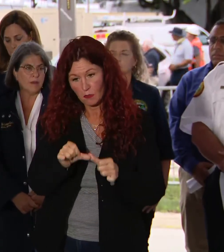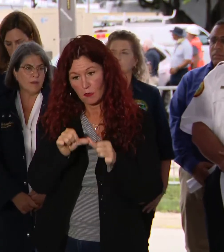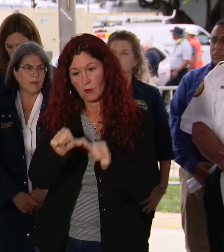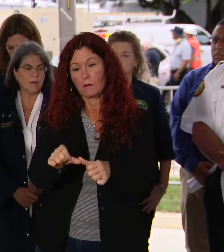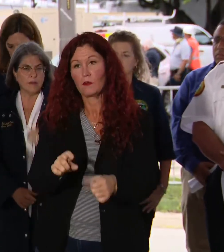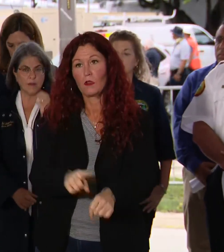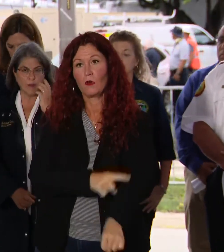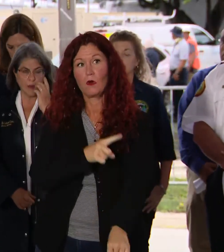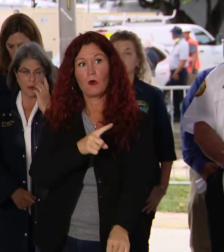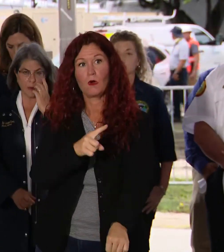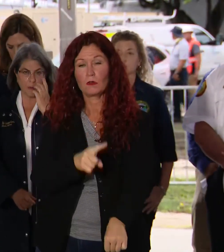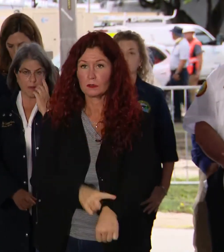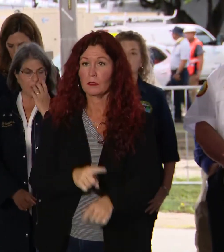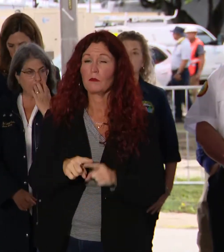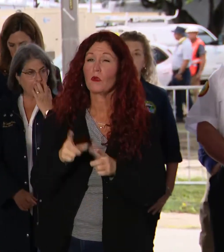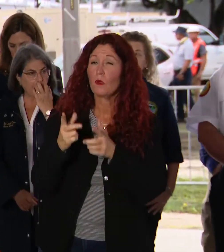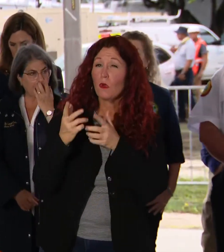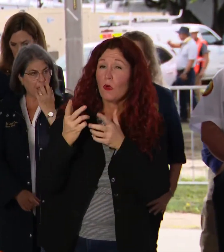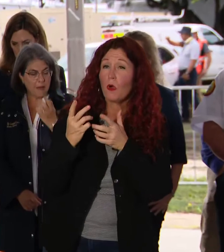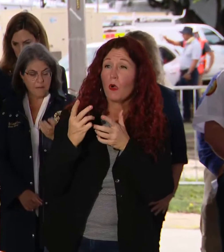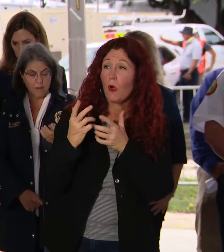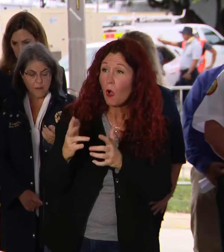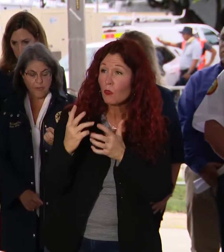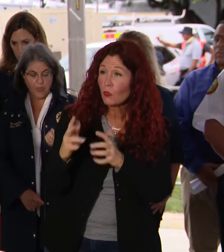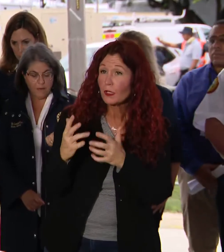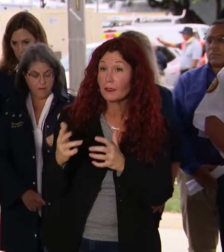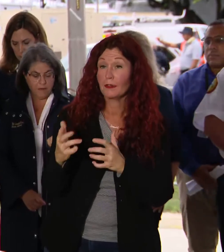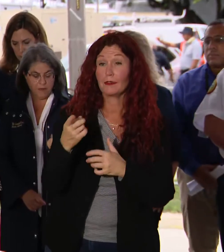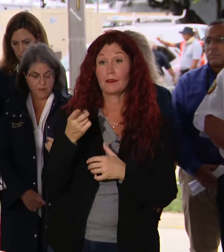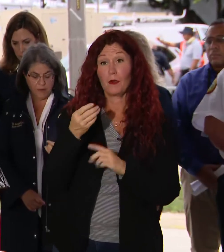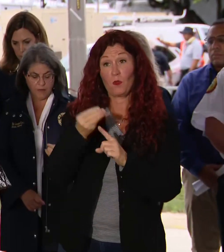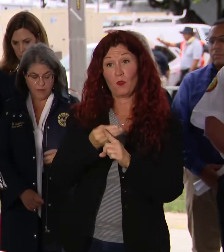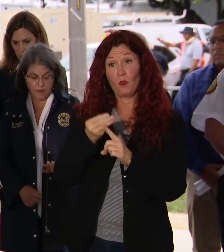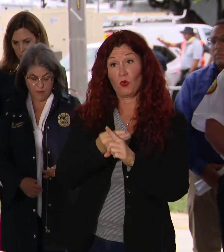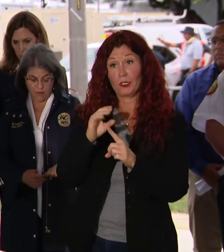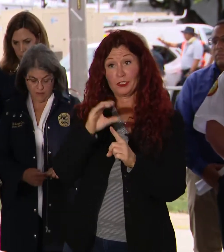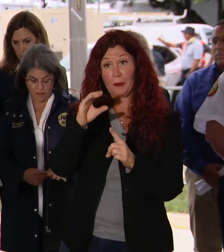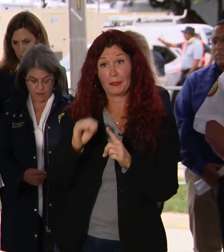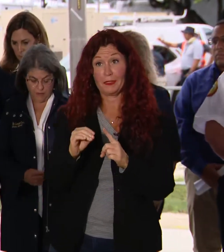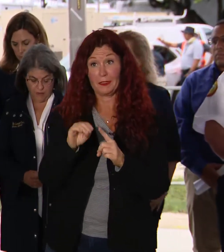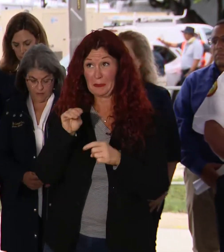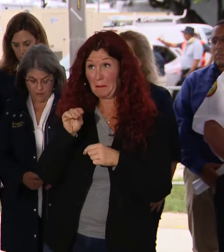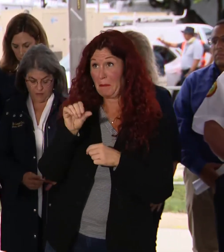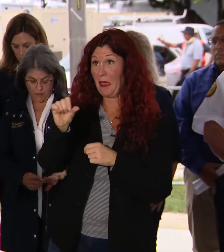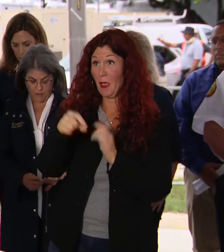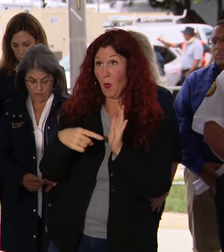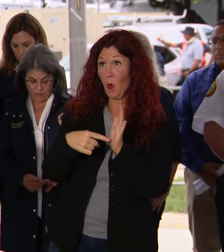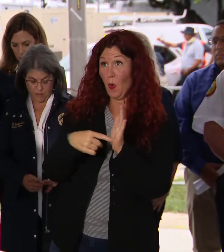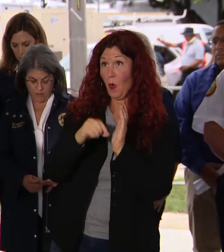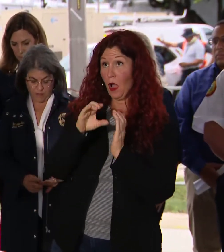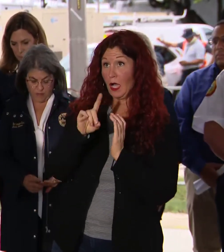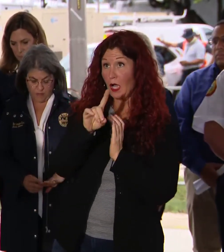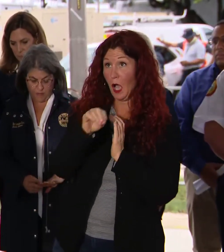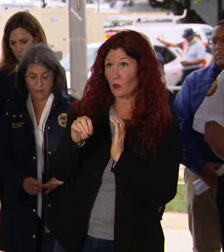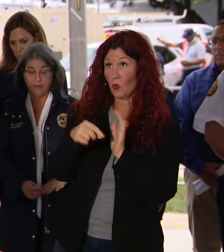mortgage companies already when they don't have a residence anymore and they're being dinged to pay their mortgage. So we're going to